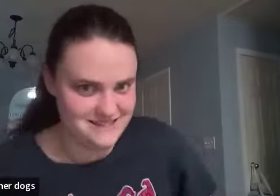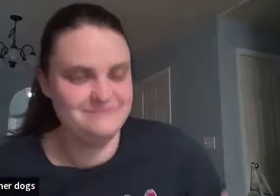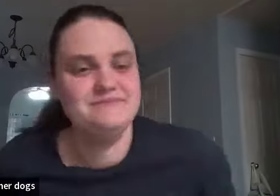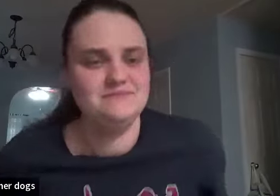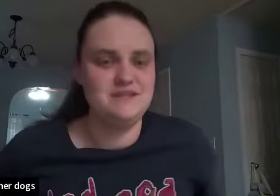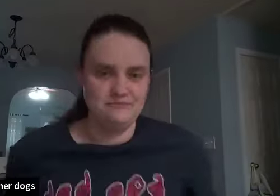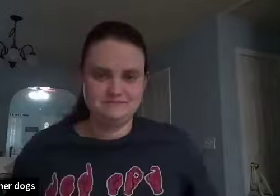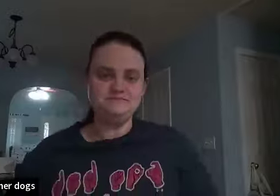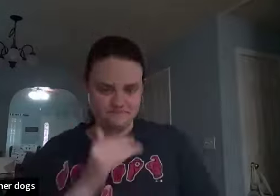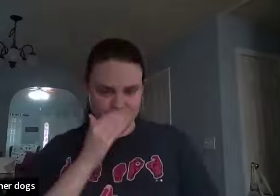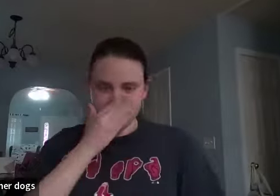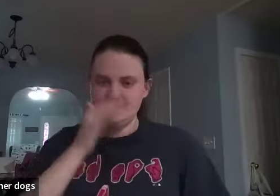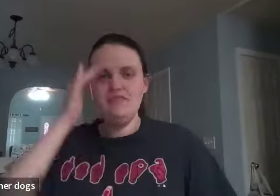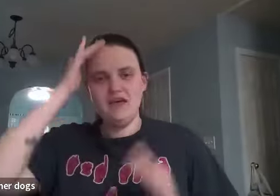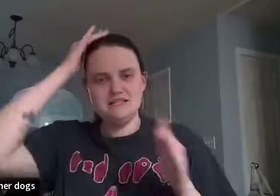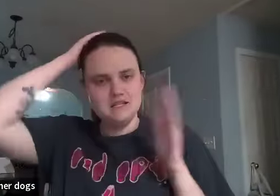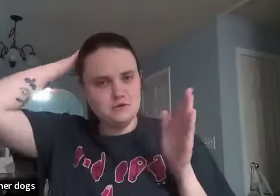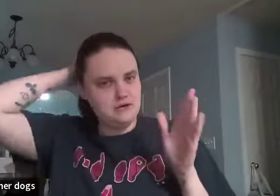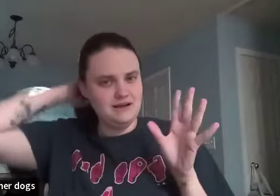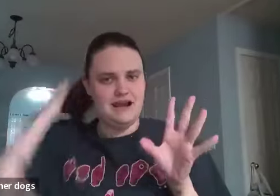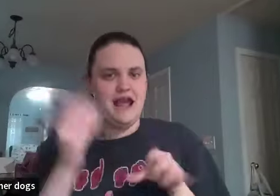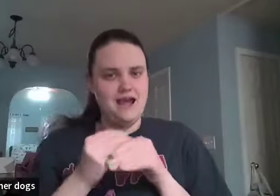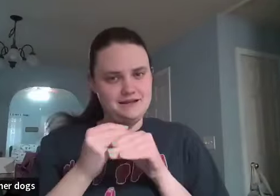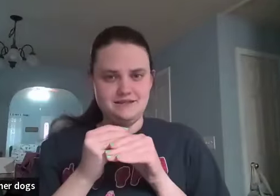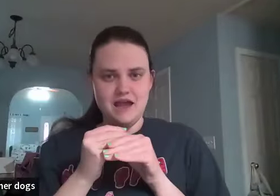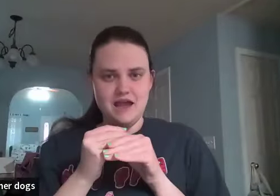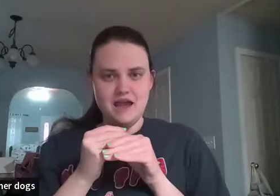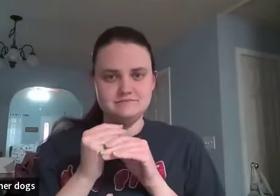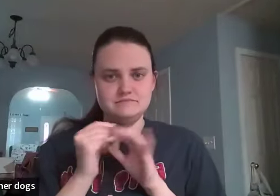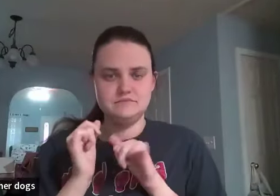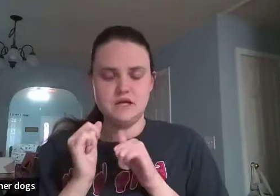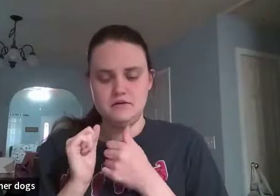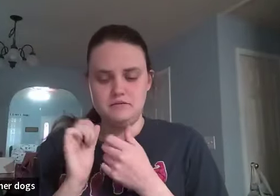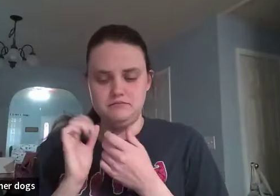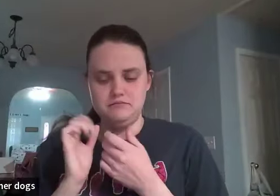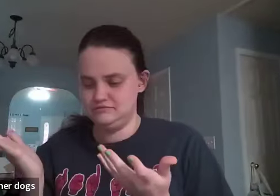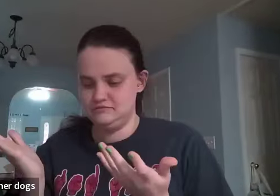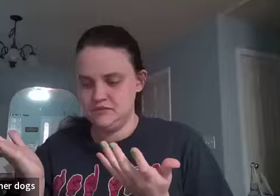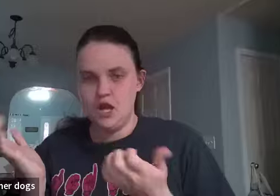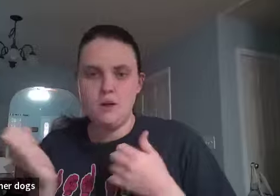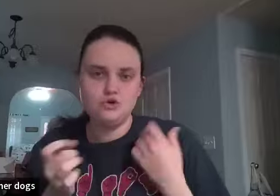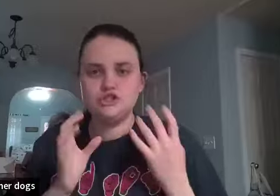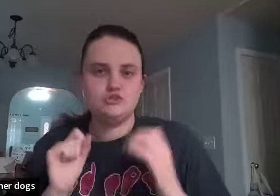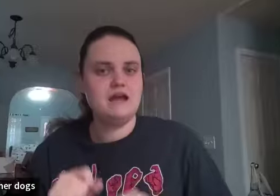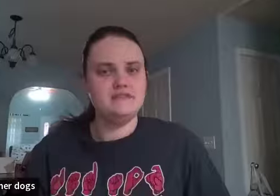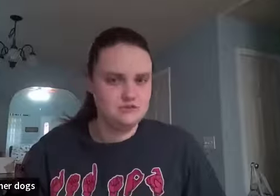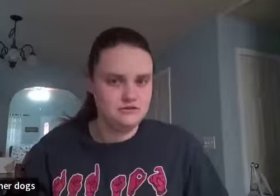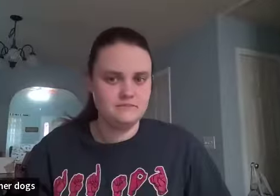fast. So that is another way you can kind of add to that um, emotion, dramatic, that sort of